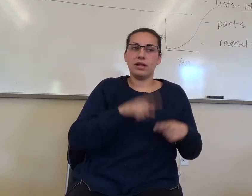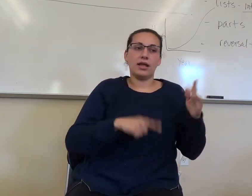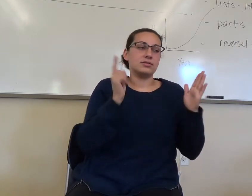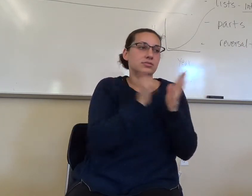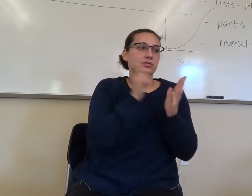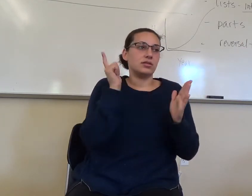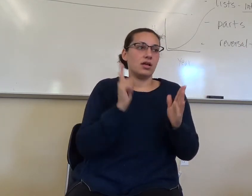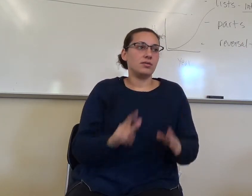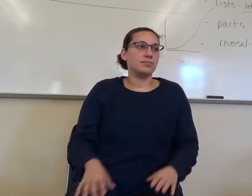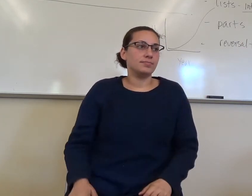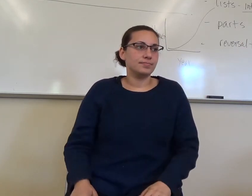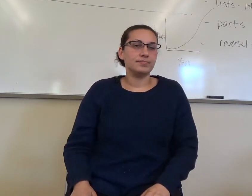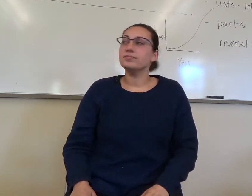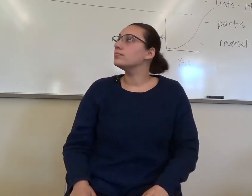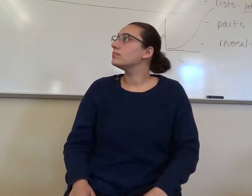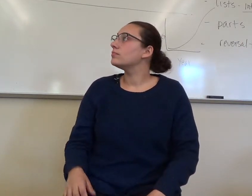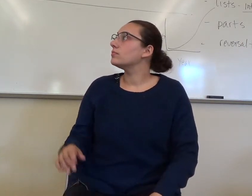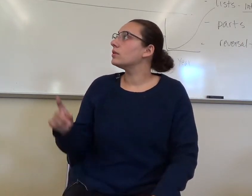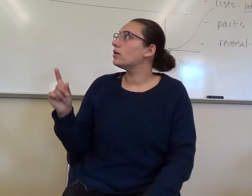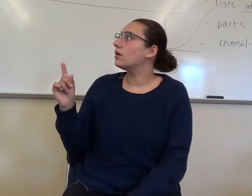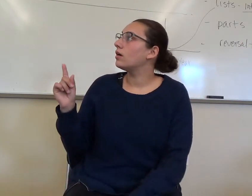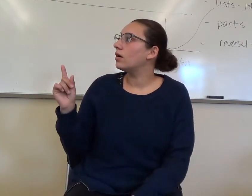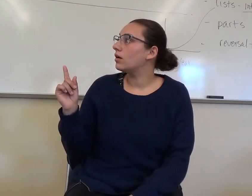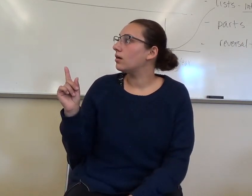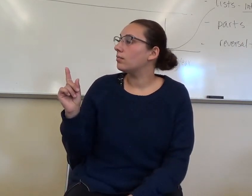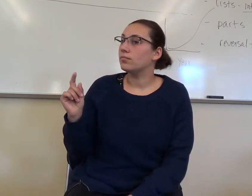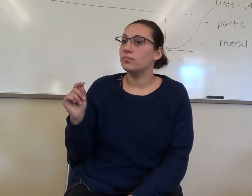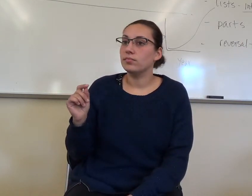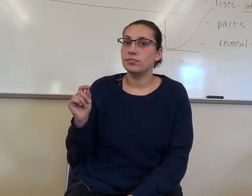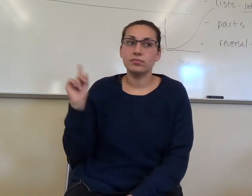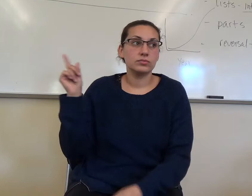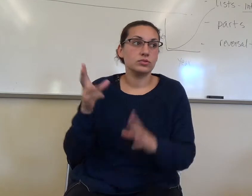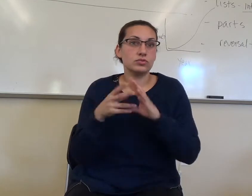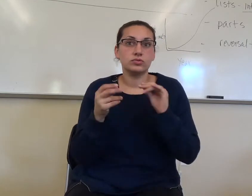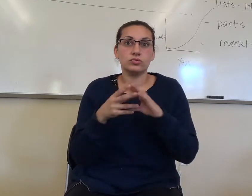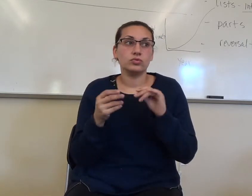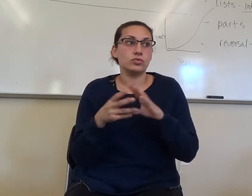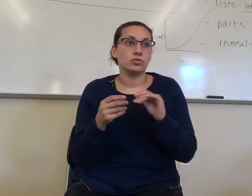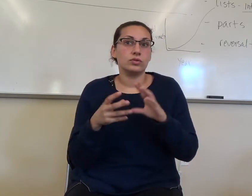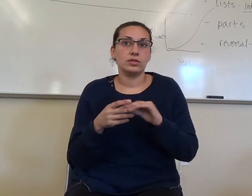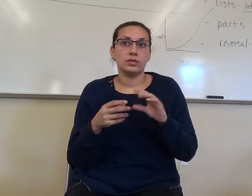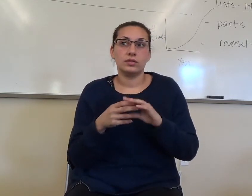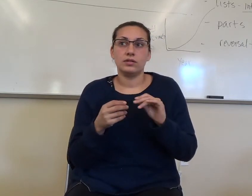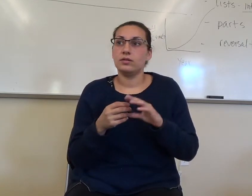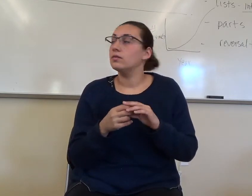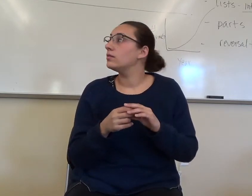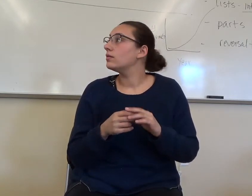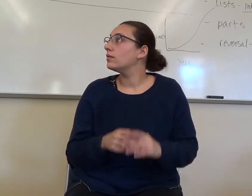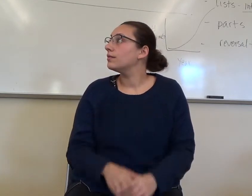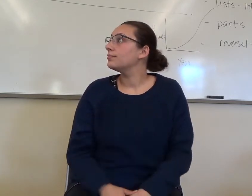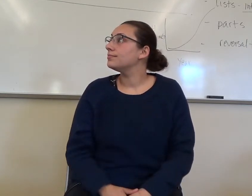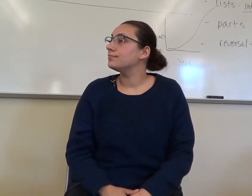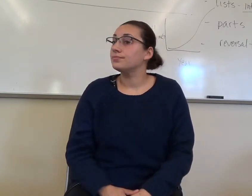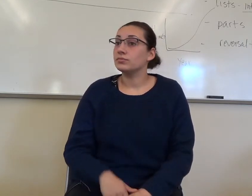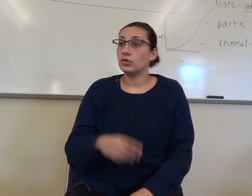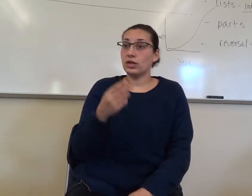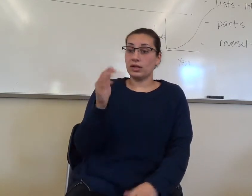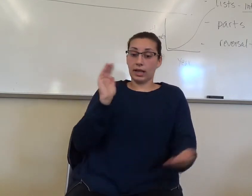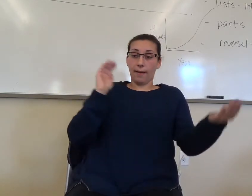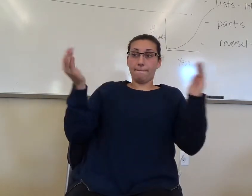the thing. Does this have a clear cut, if we're going to look at these two things, does